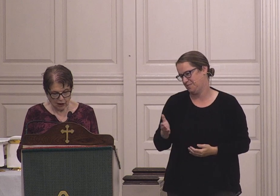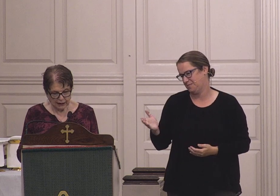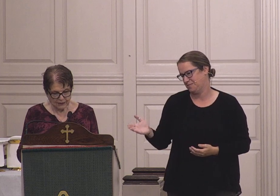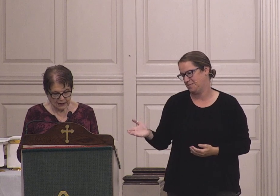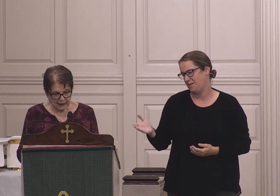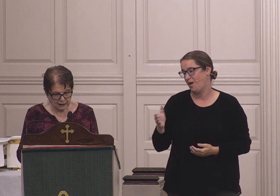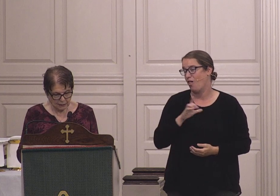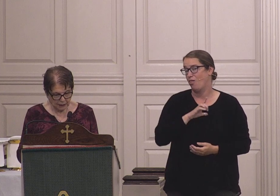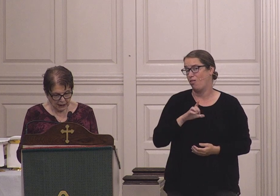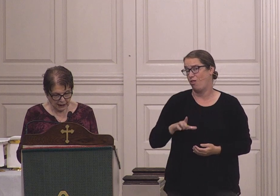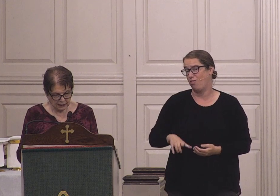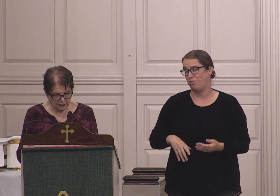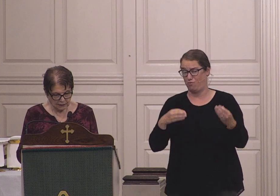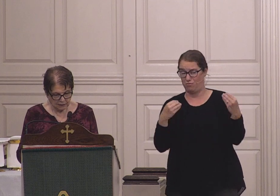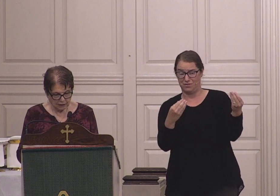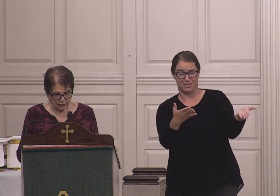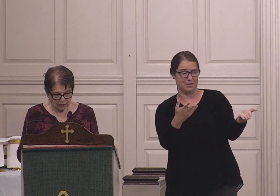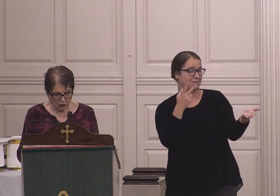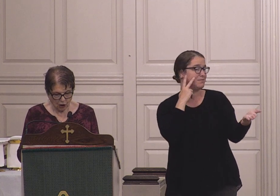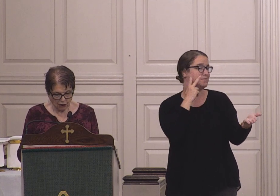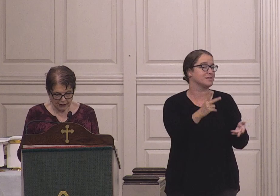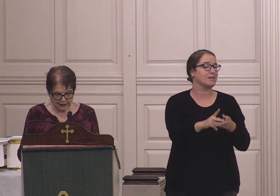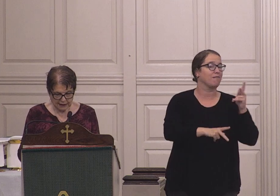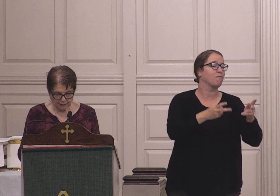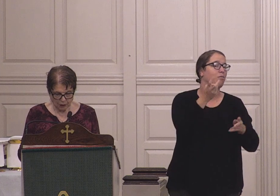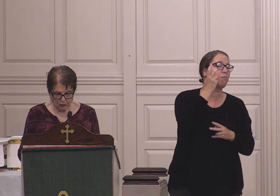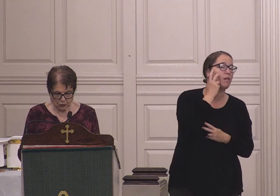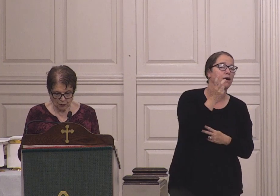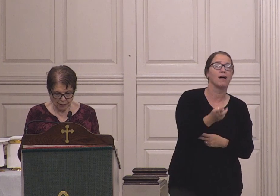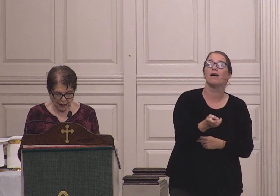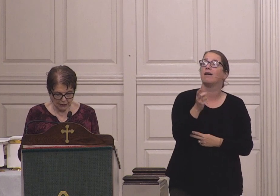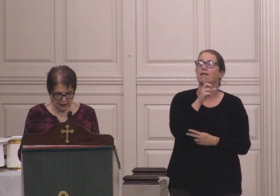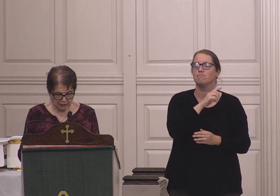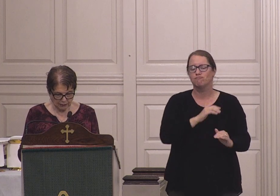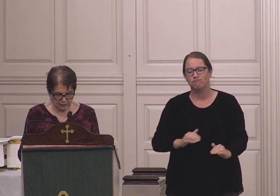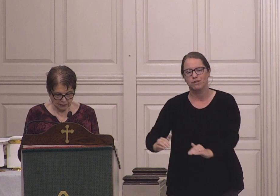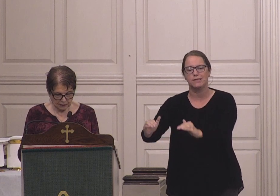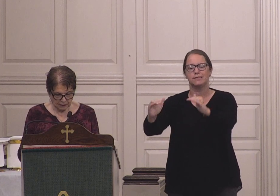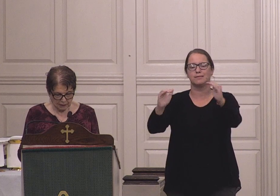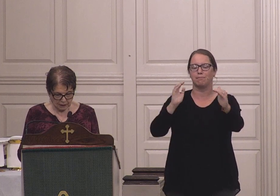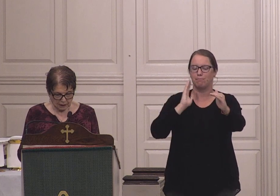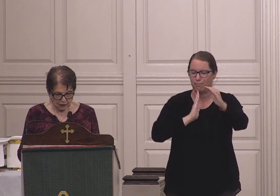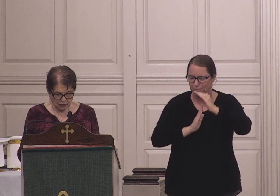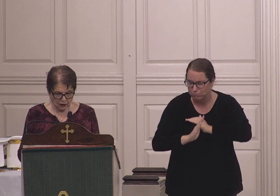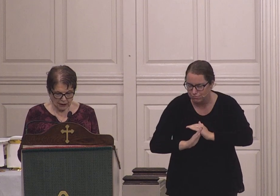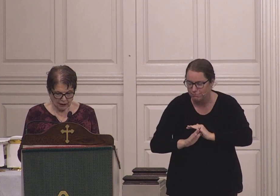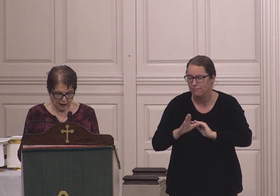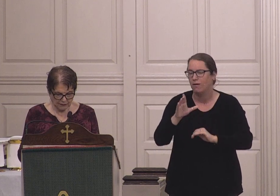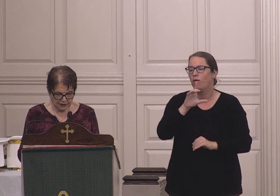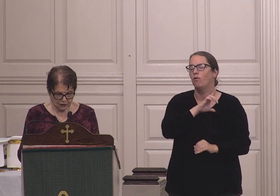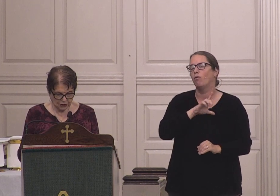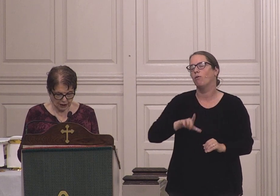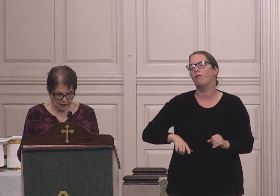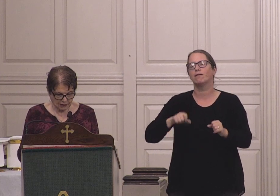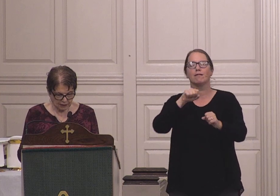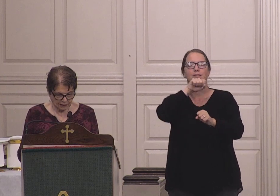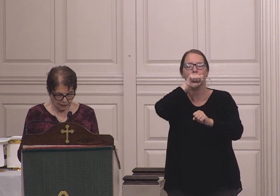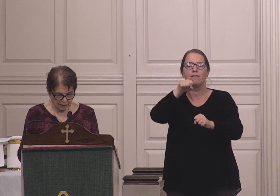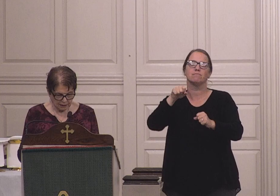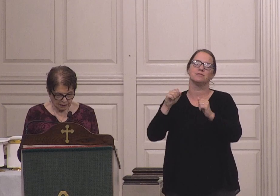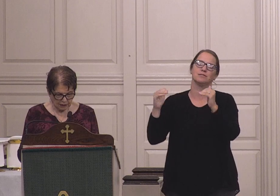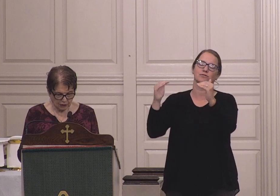The Lord gives sight to the blind. The Lord raises up those who are bowed down. The Lord loves the